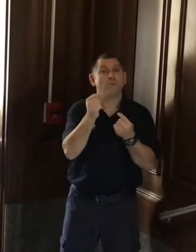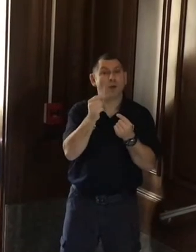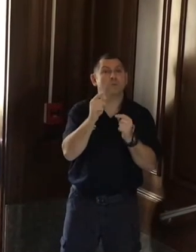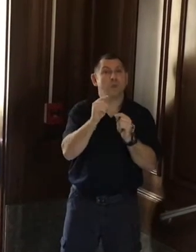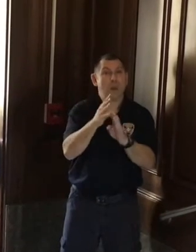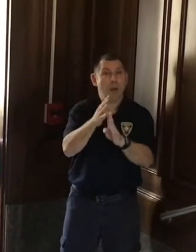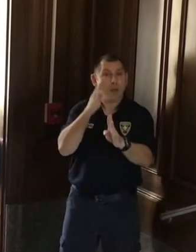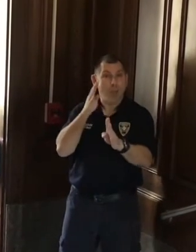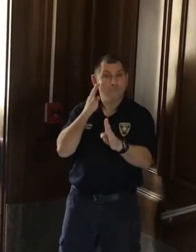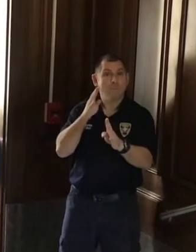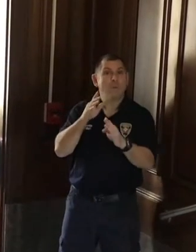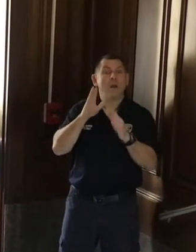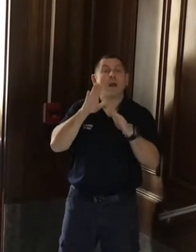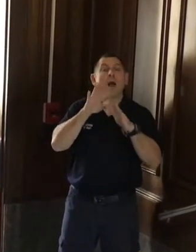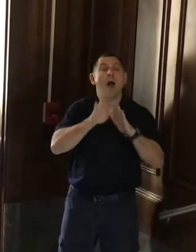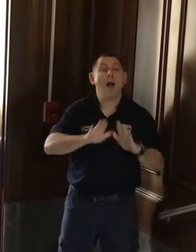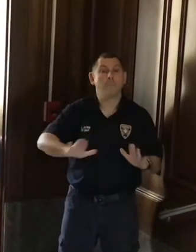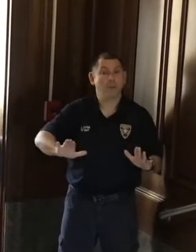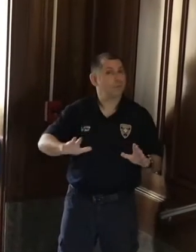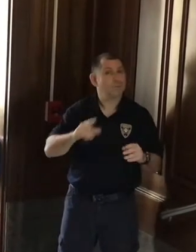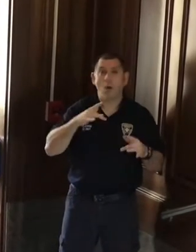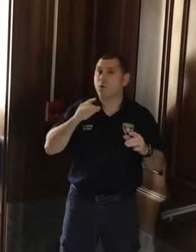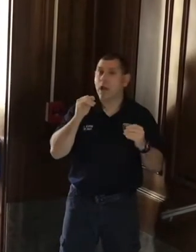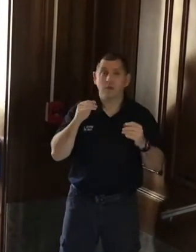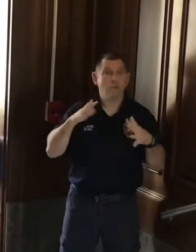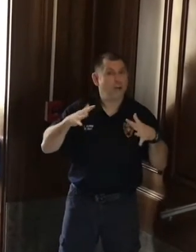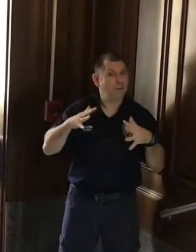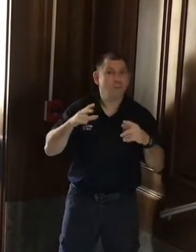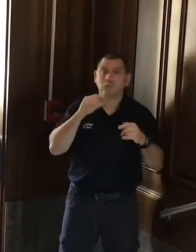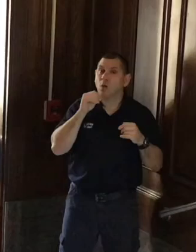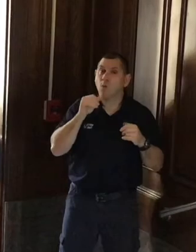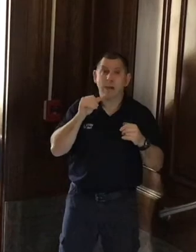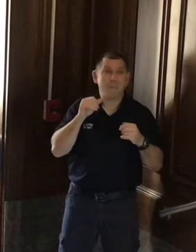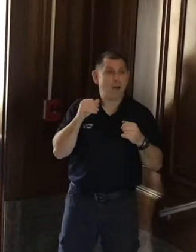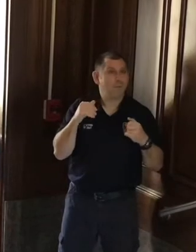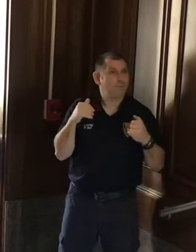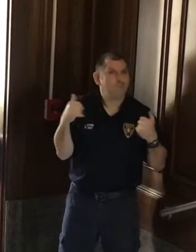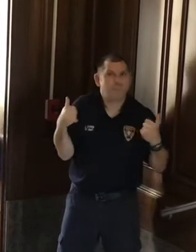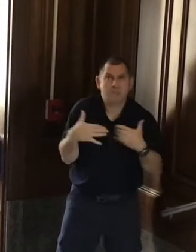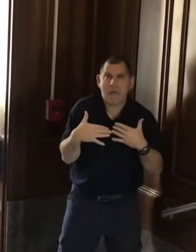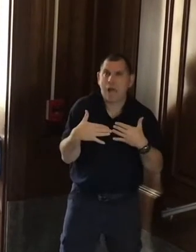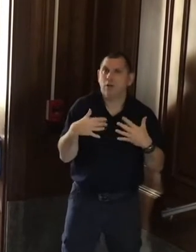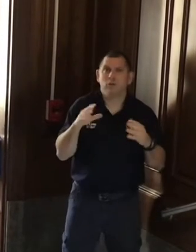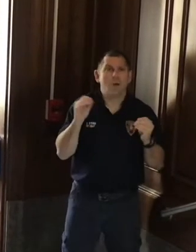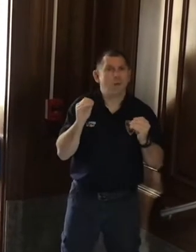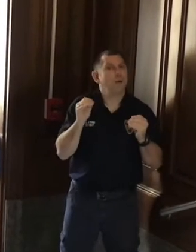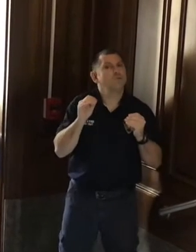when you're at school, what we do, we line up calmly. Don't be scared or panicked.